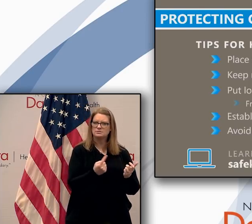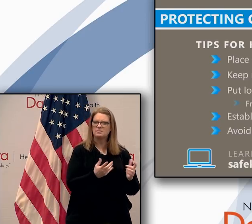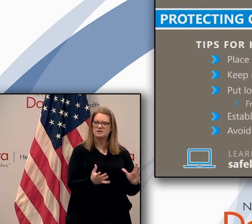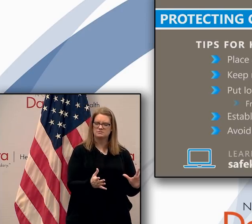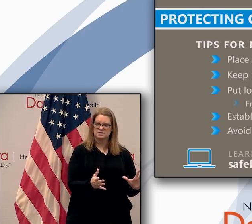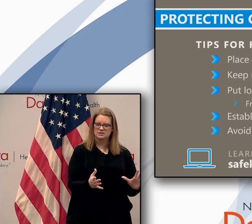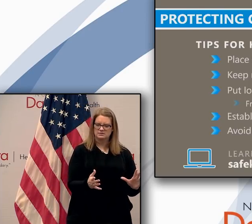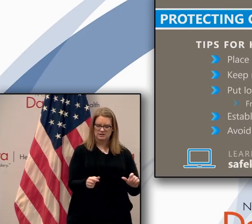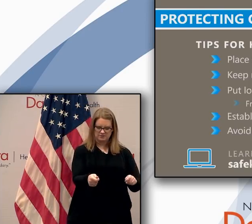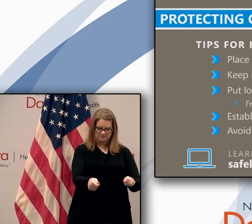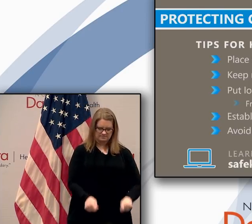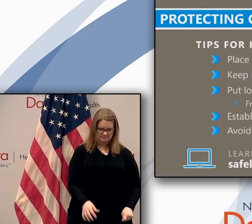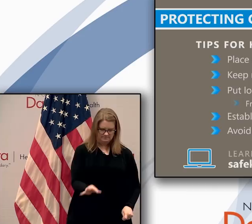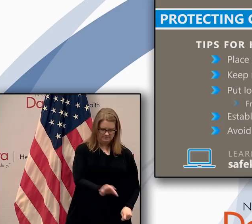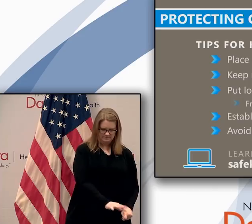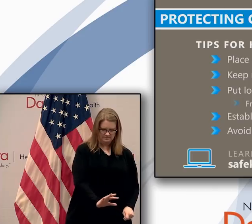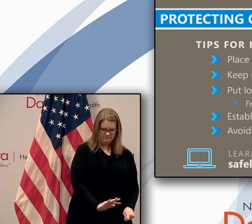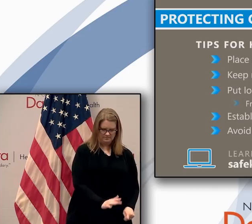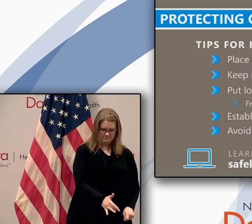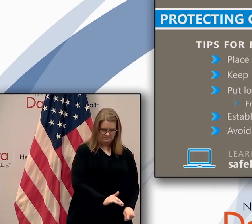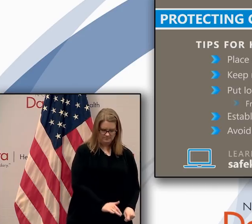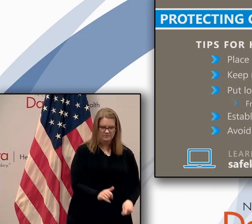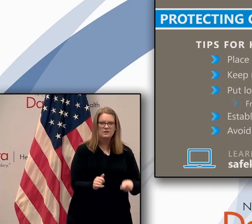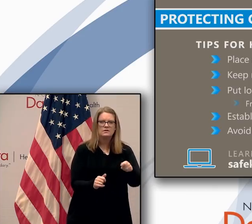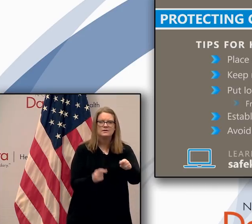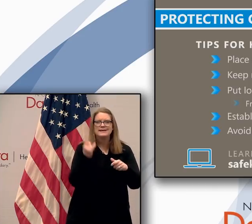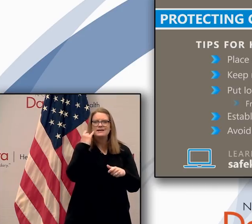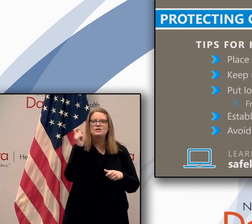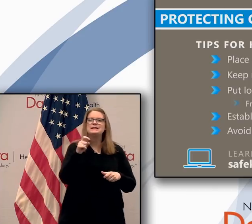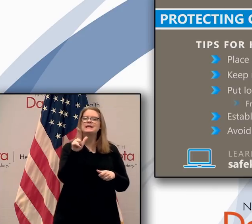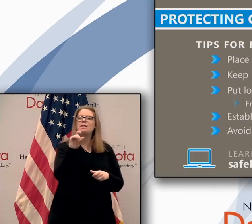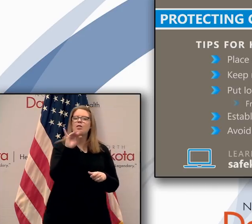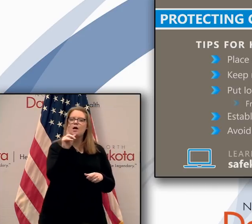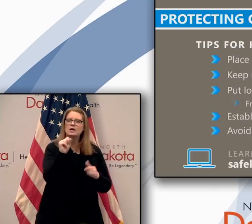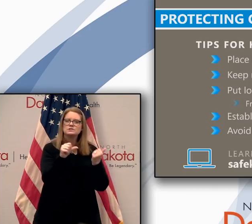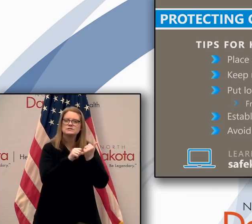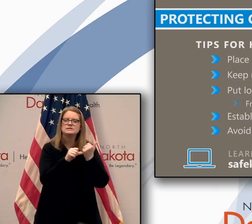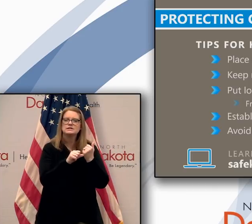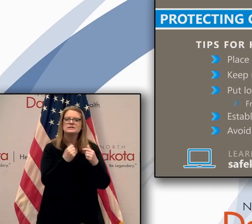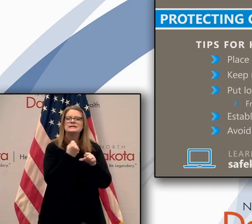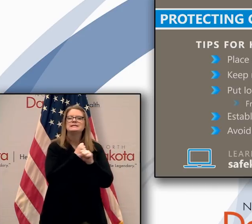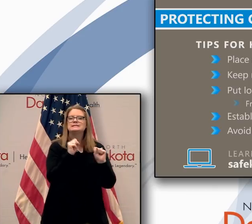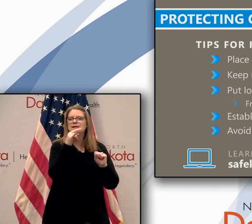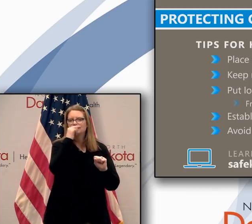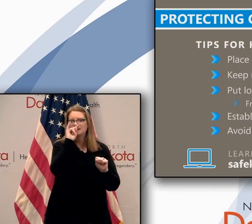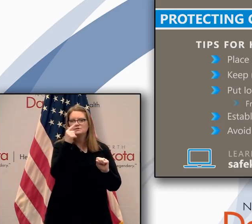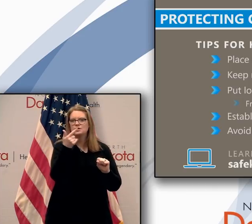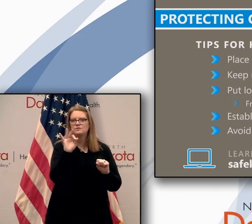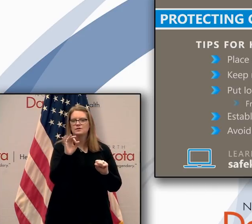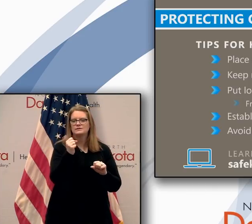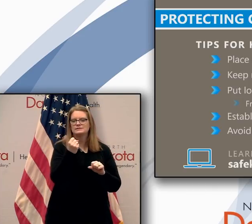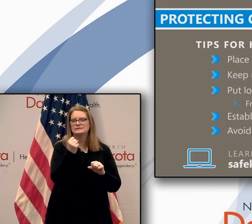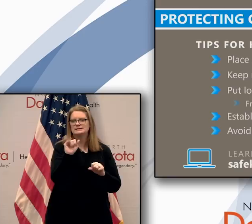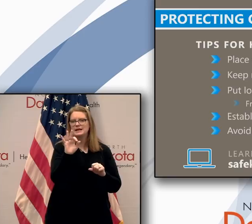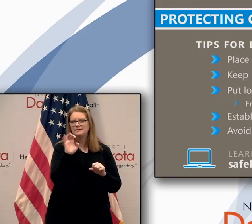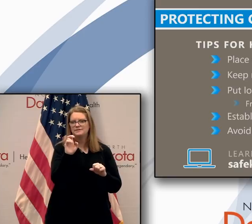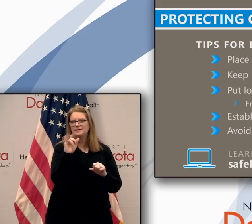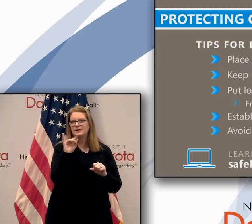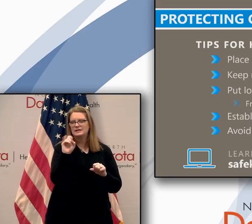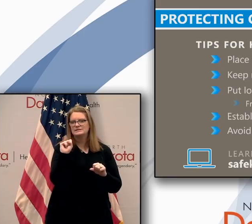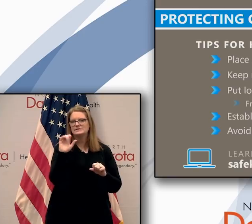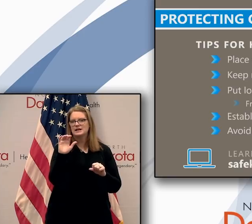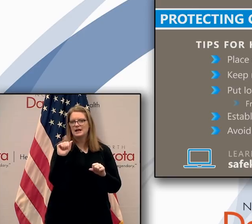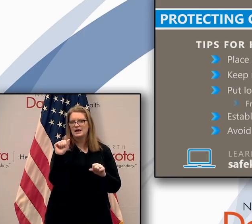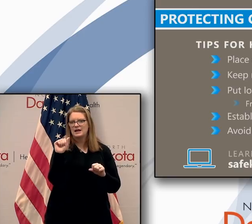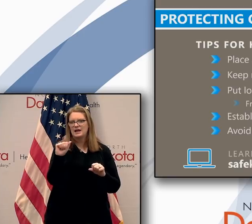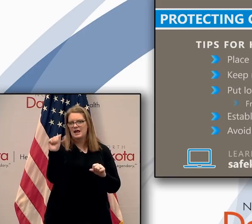consume. If you need cabinet locks or assistance, you can contact Safe Kids Grand Forks at safekids@altru.org. They'll